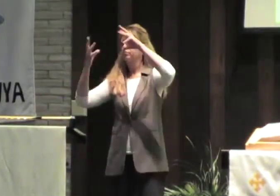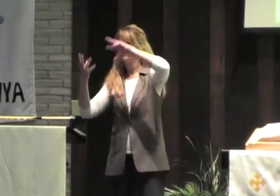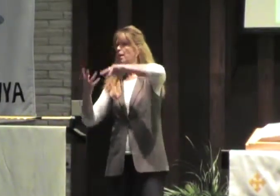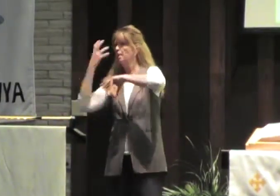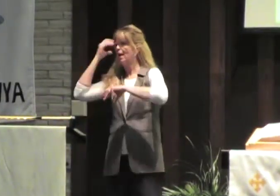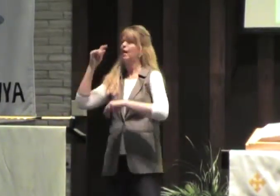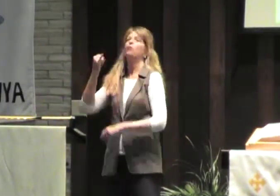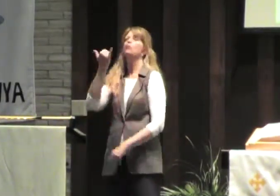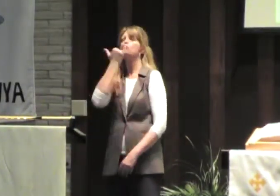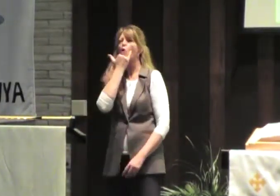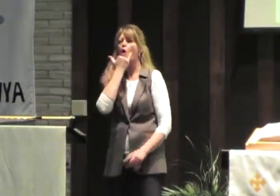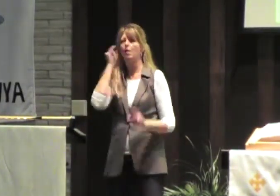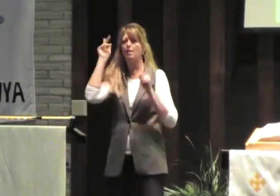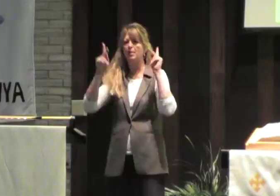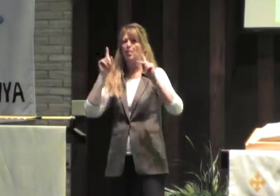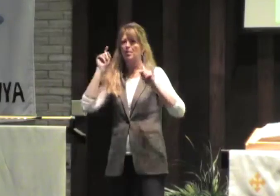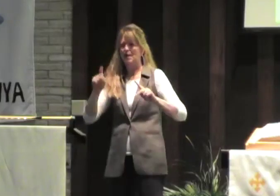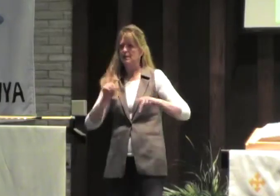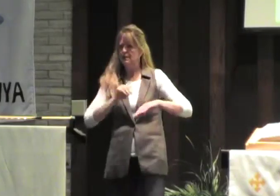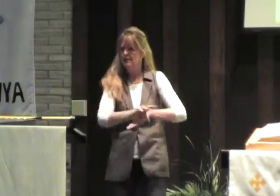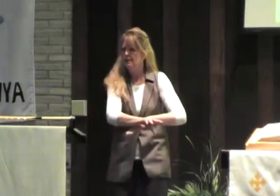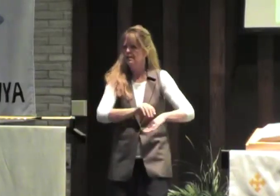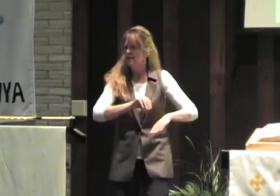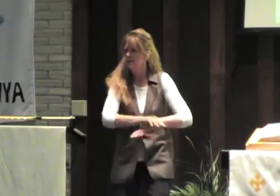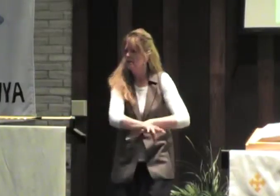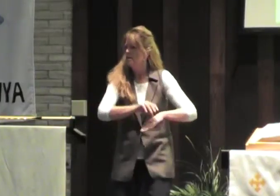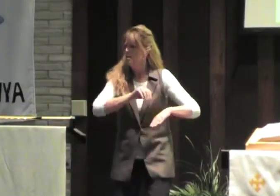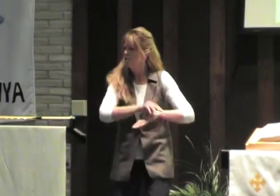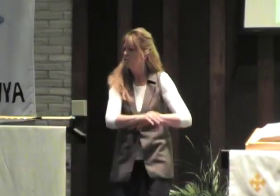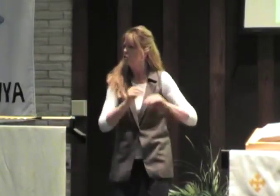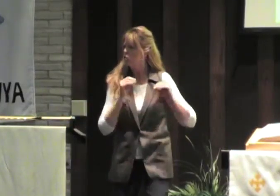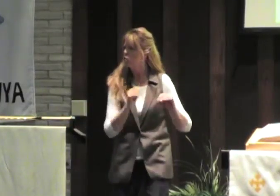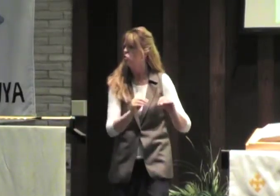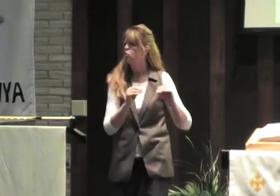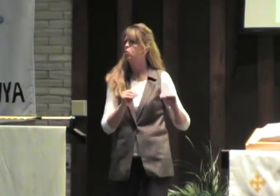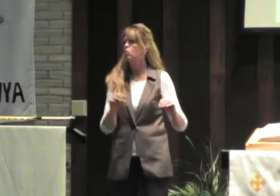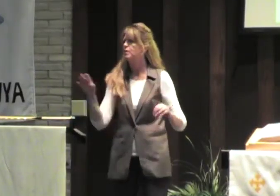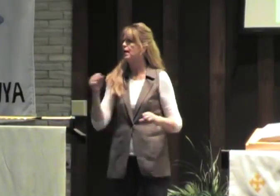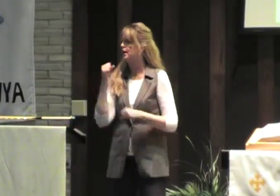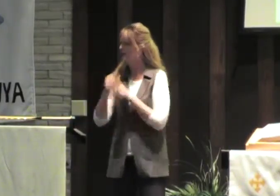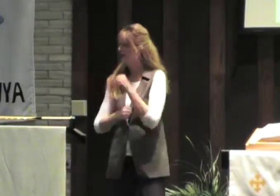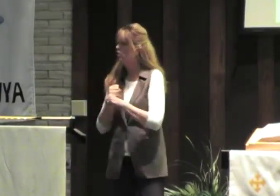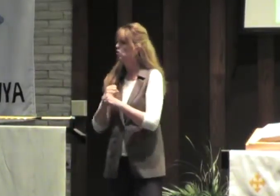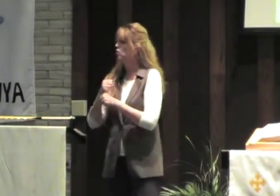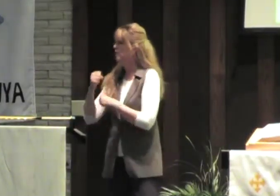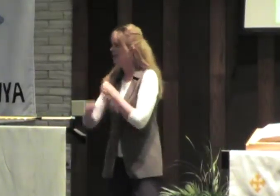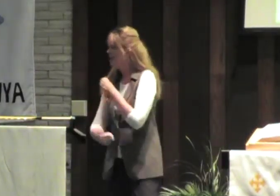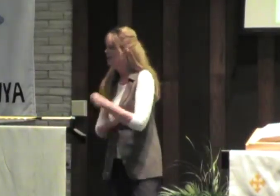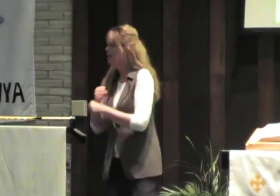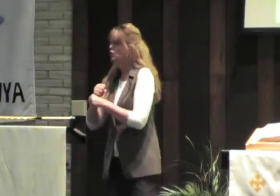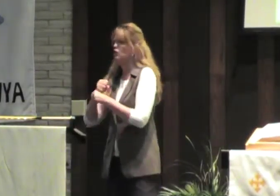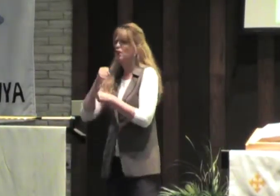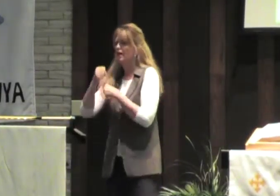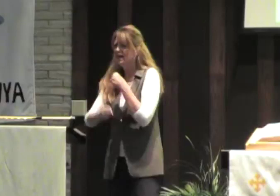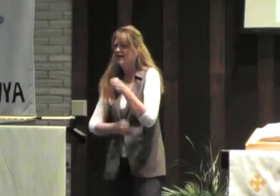But their mind is just messed up because they're angry at the wrong people. And so that takes years and years of